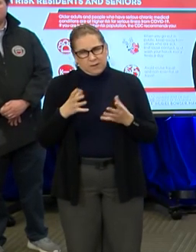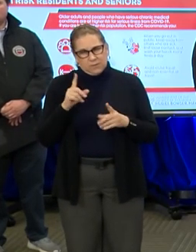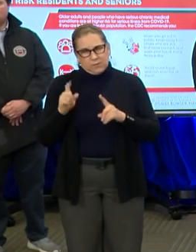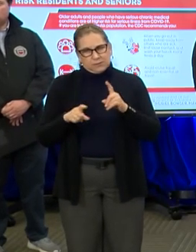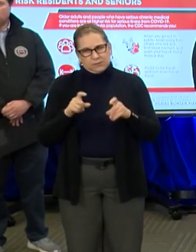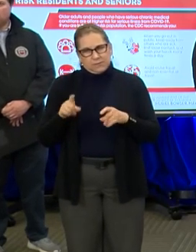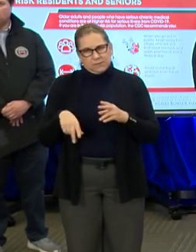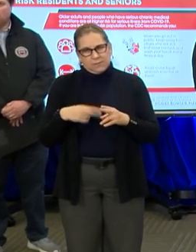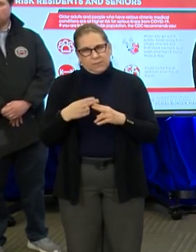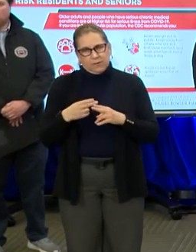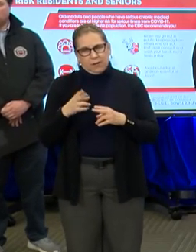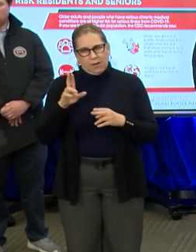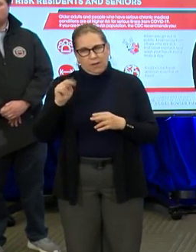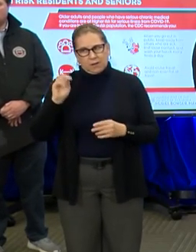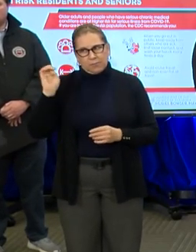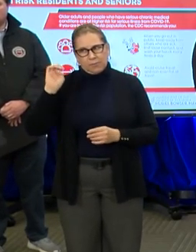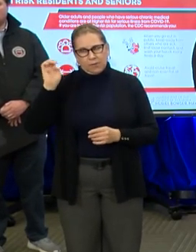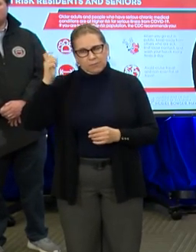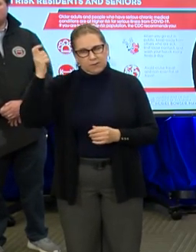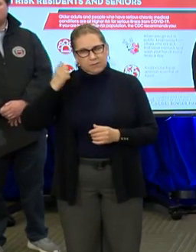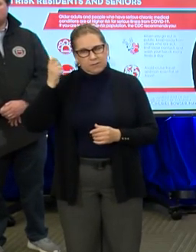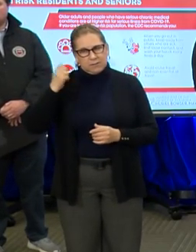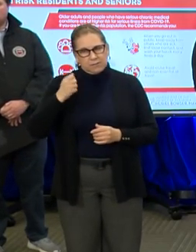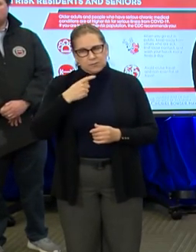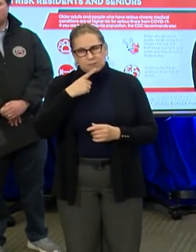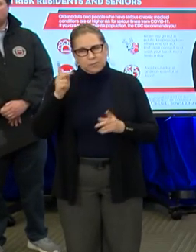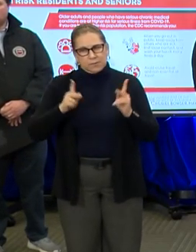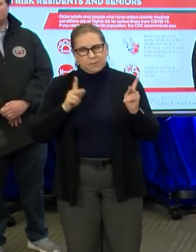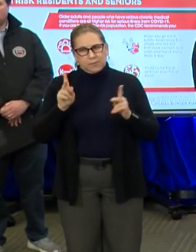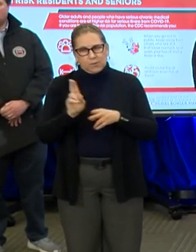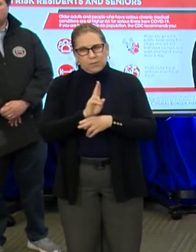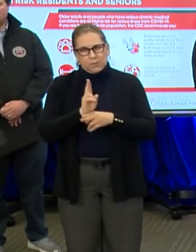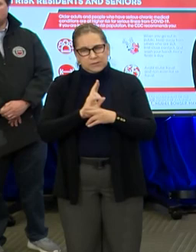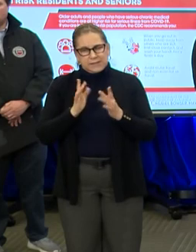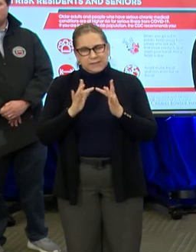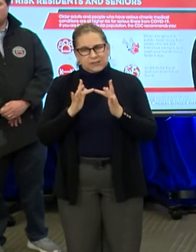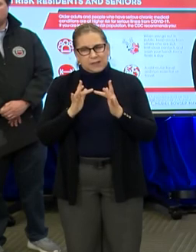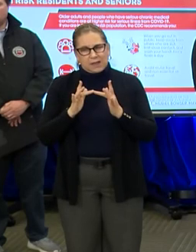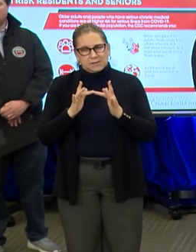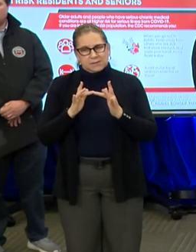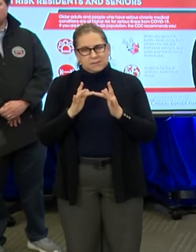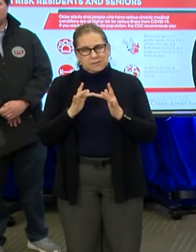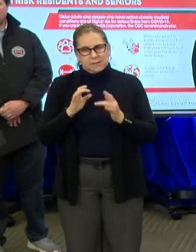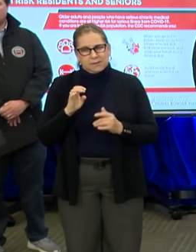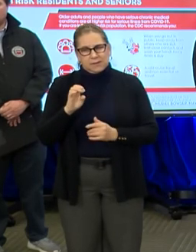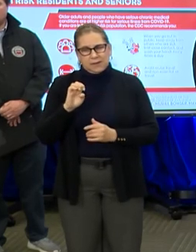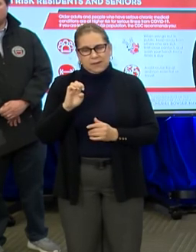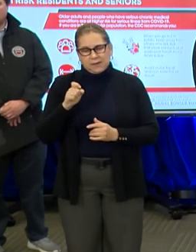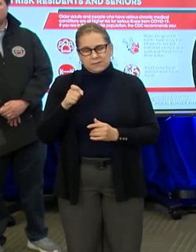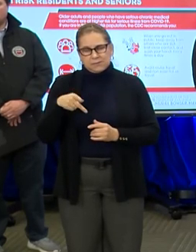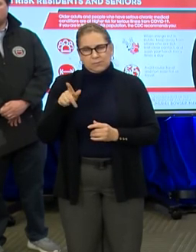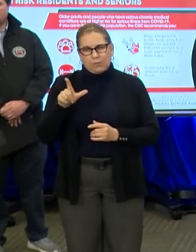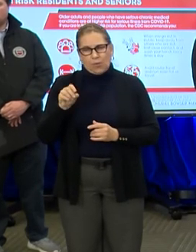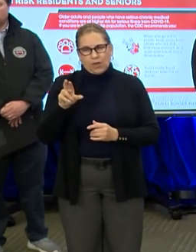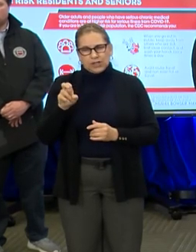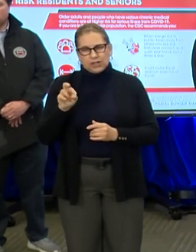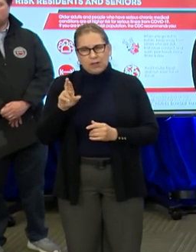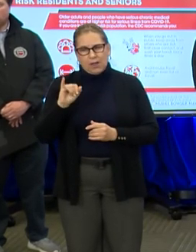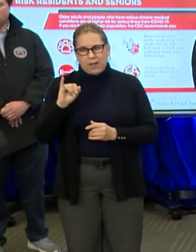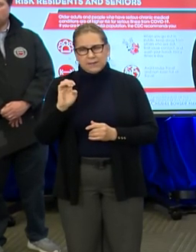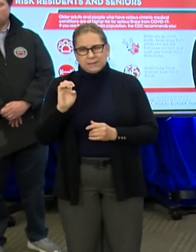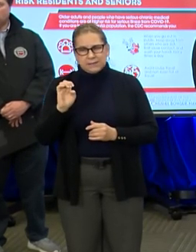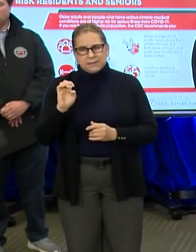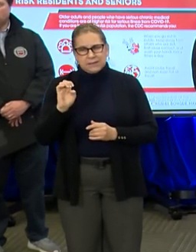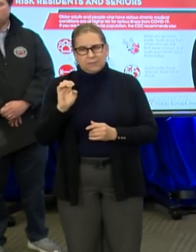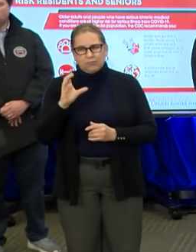I think you said that you should use Internet Explorer if you were going on. And I understand the number of cases has really soared. Can you give us some kind of